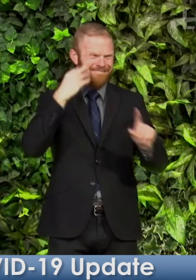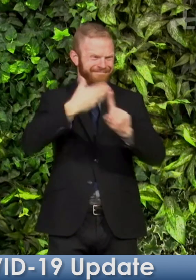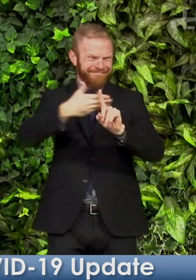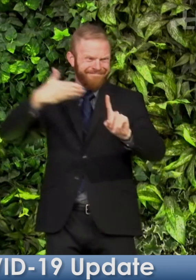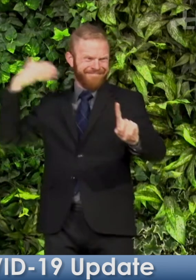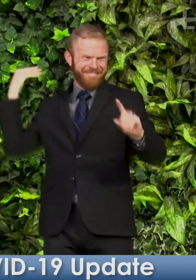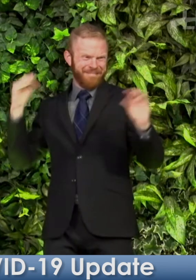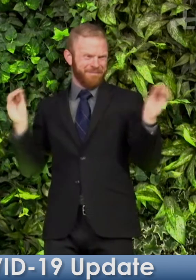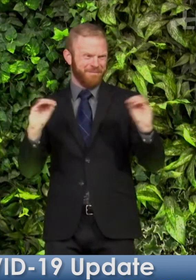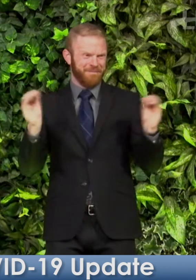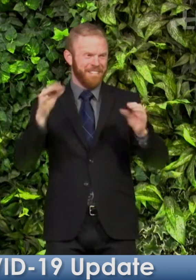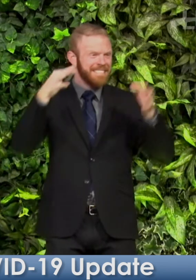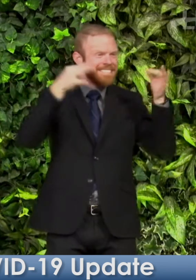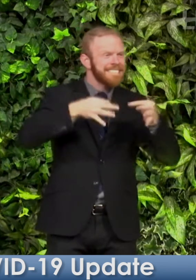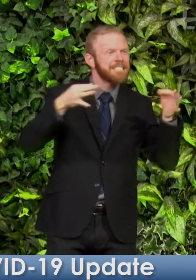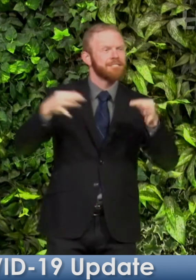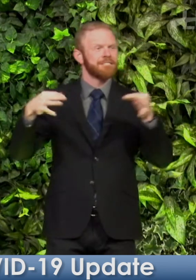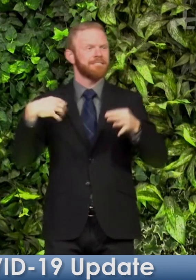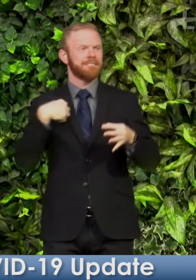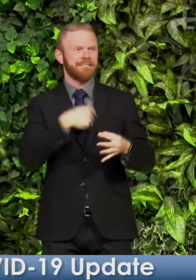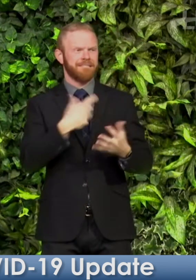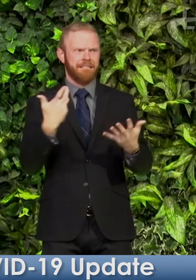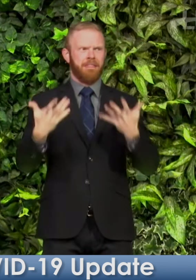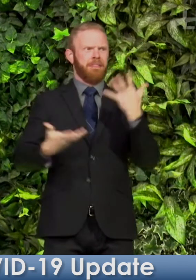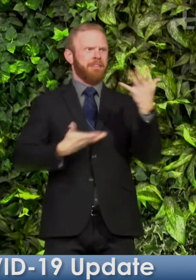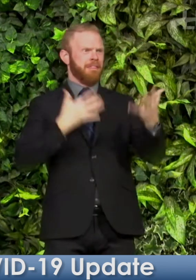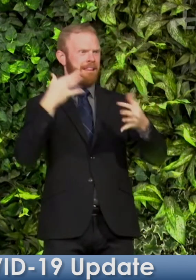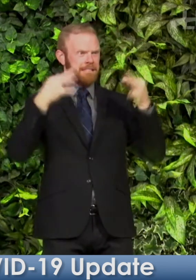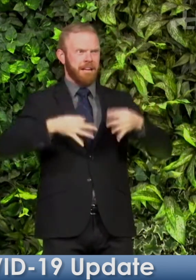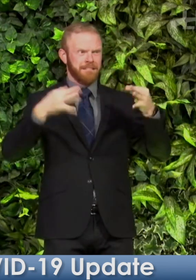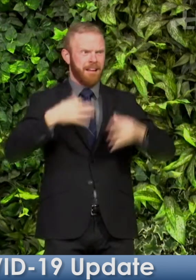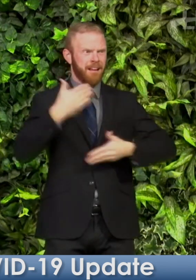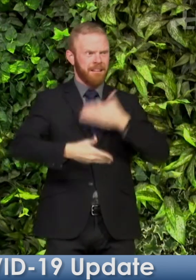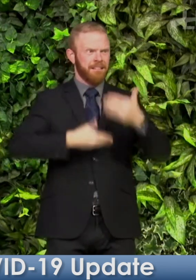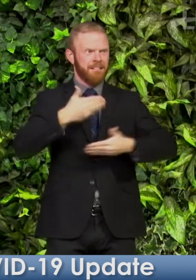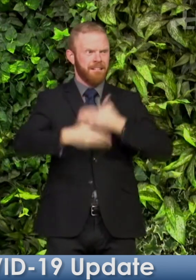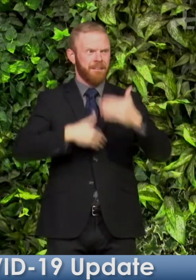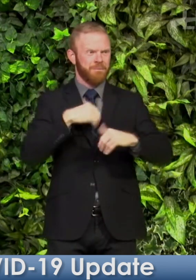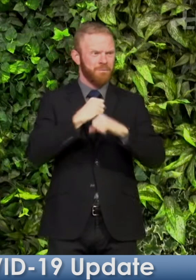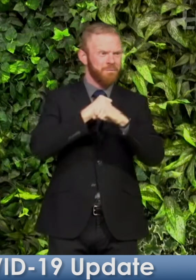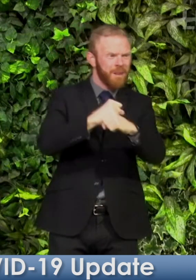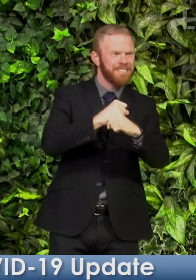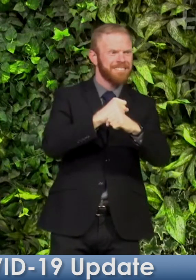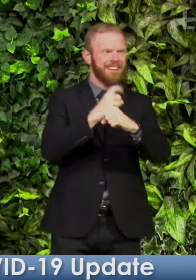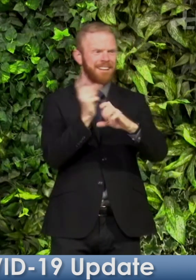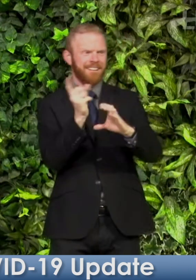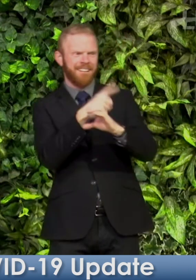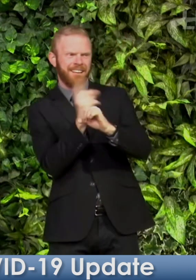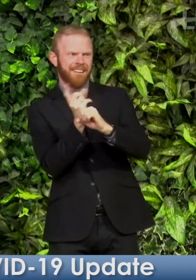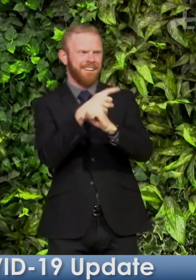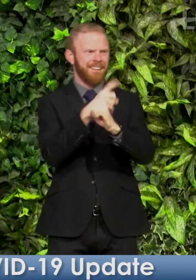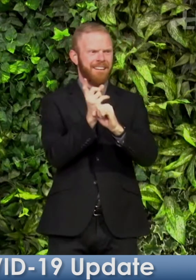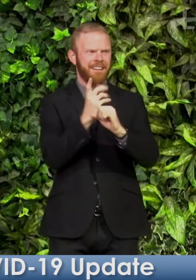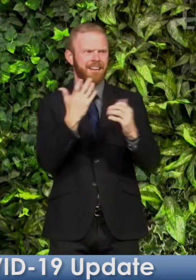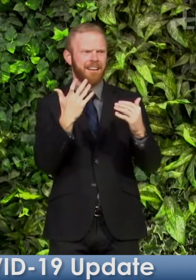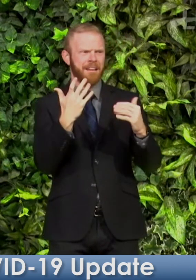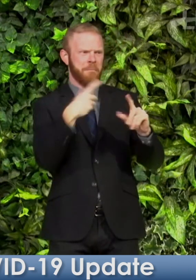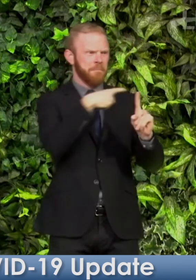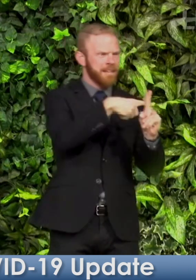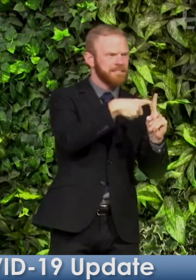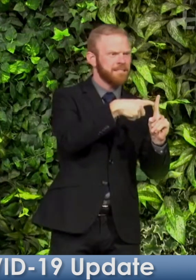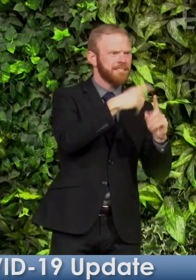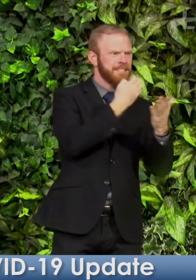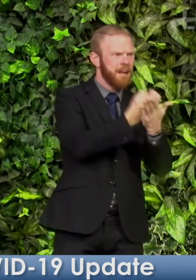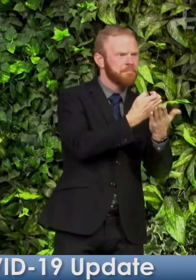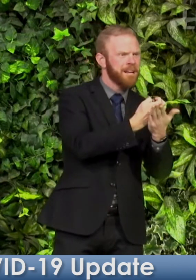thread the needle between protecting people's public health and protecting people's jobs and the economy has really